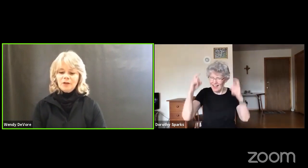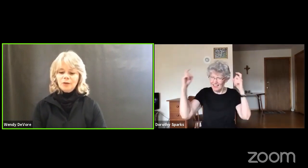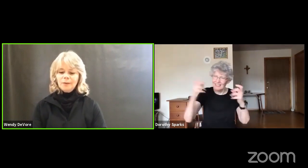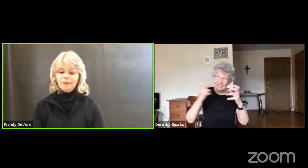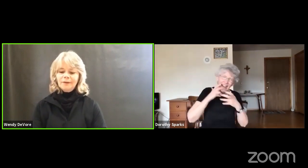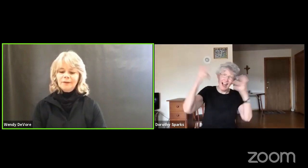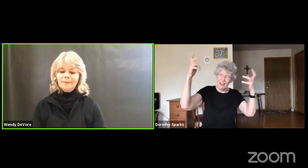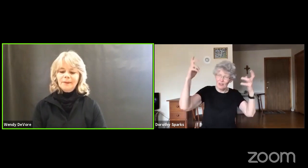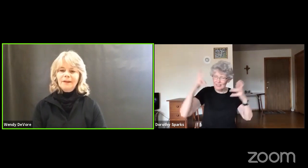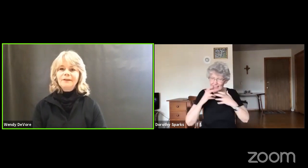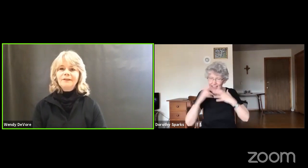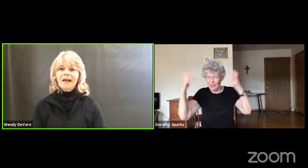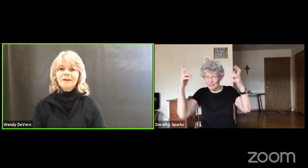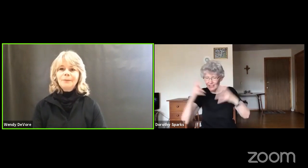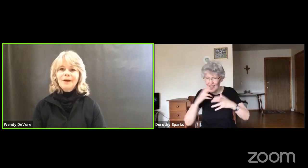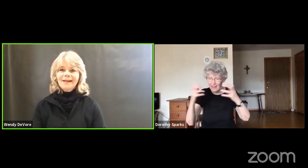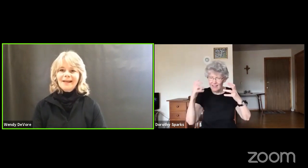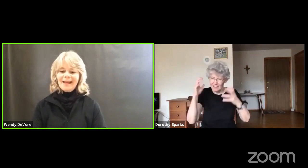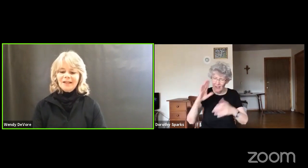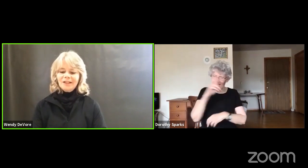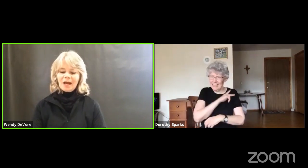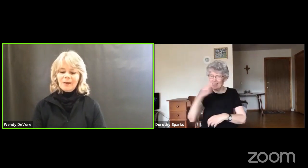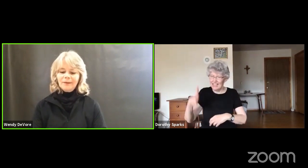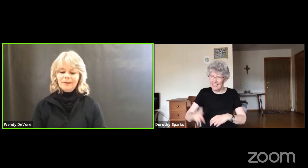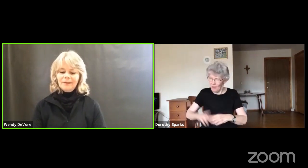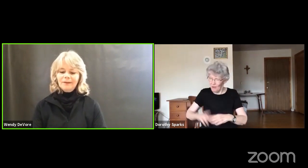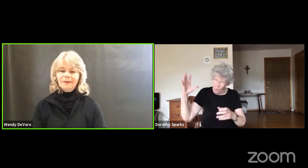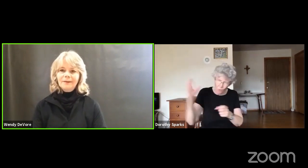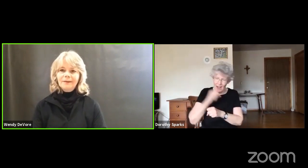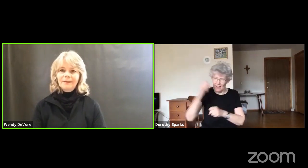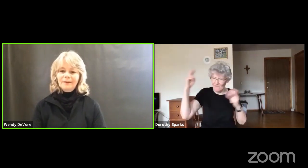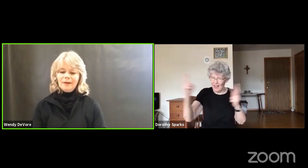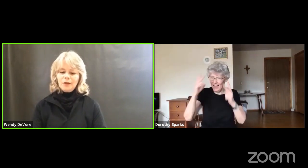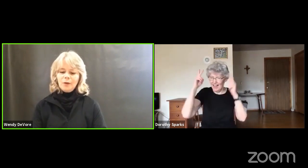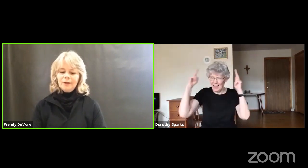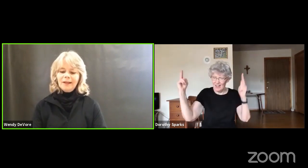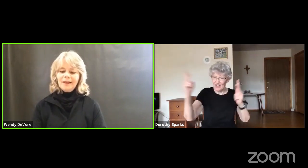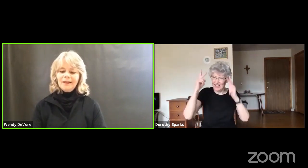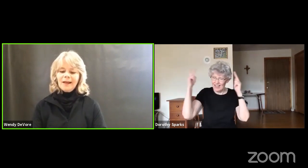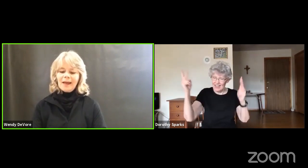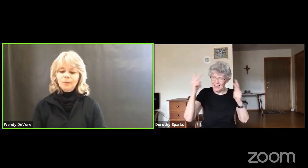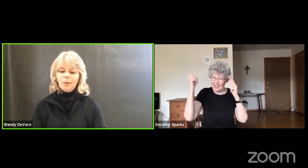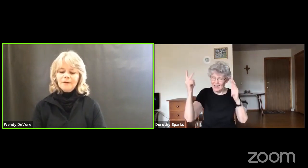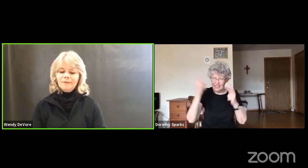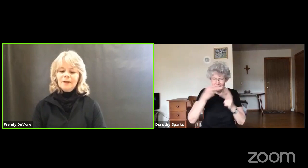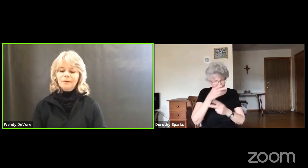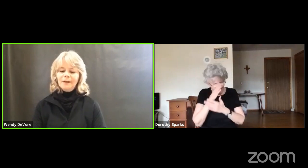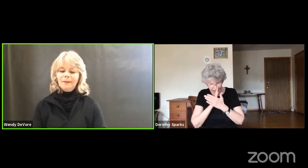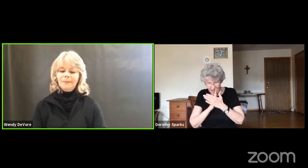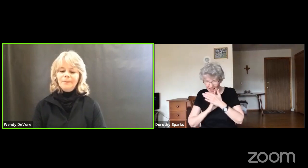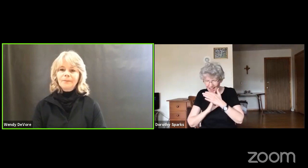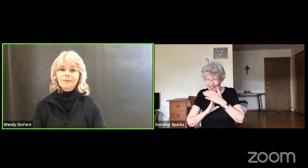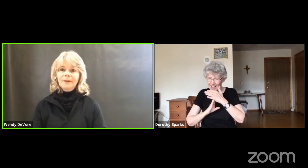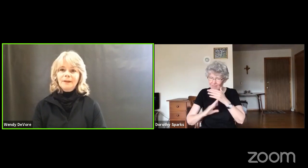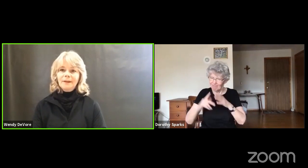Everyone in Jerusalem, celebrate and shout. Your king has won a